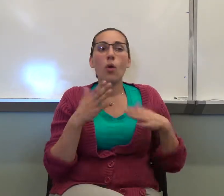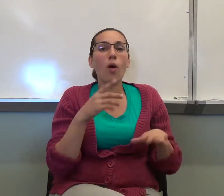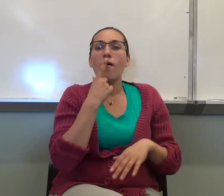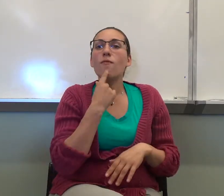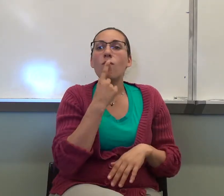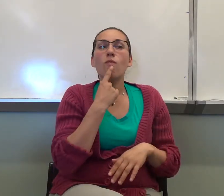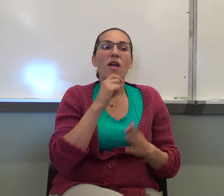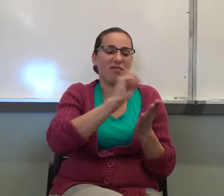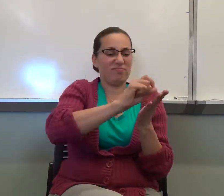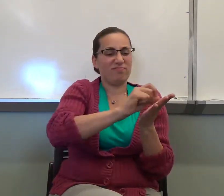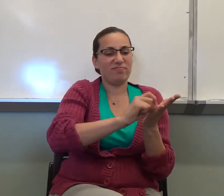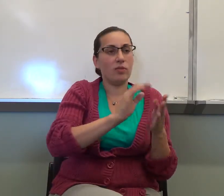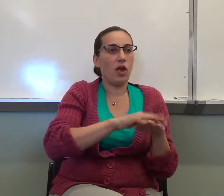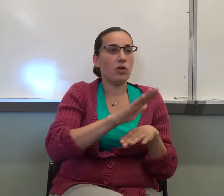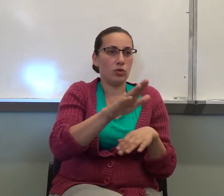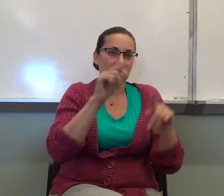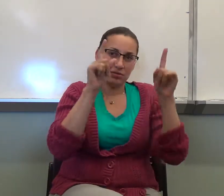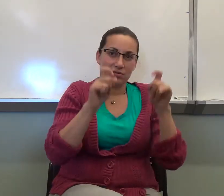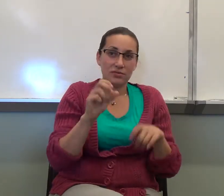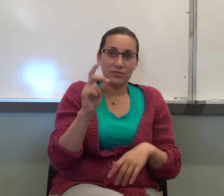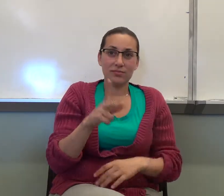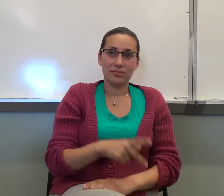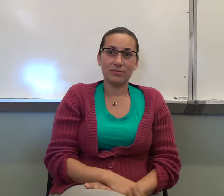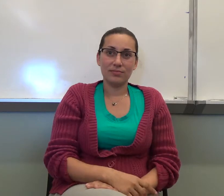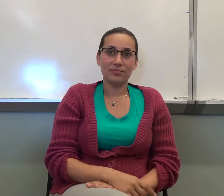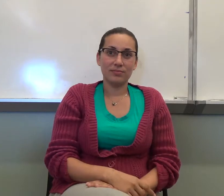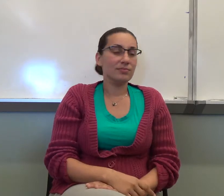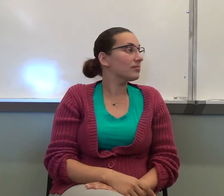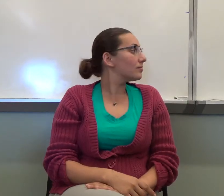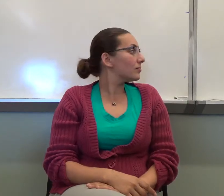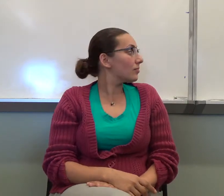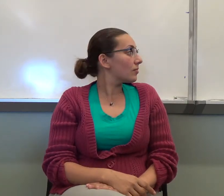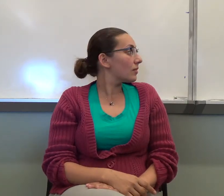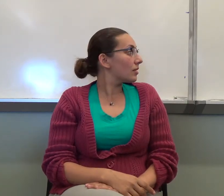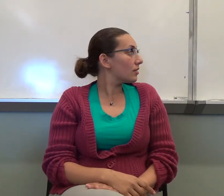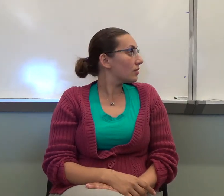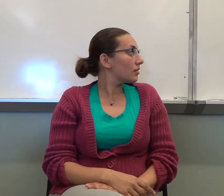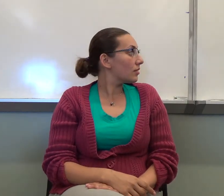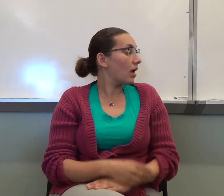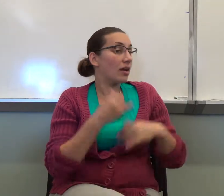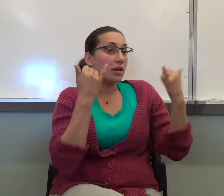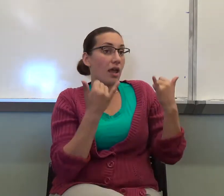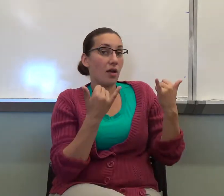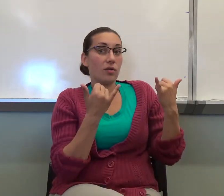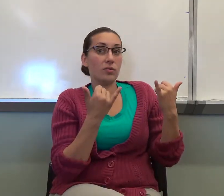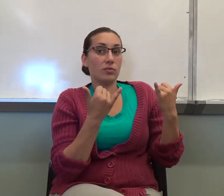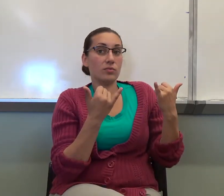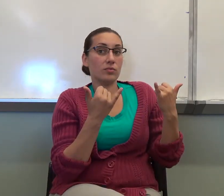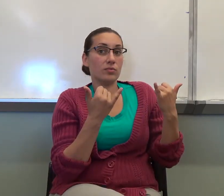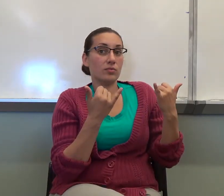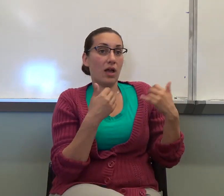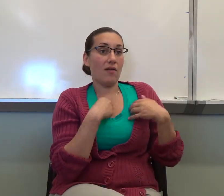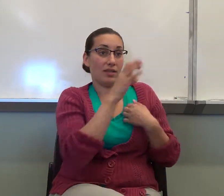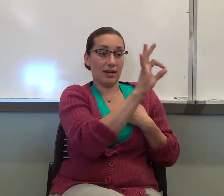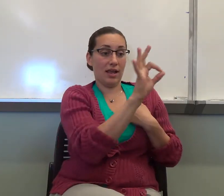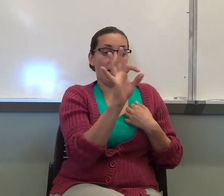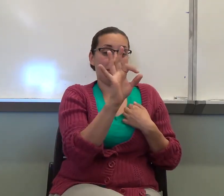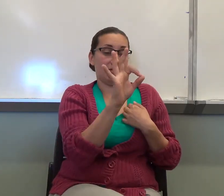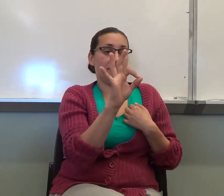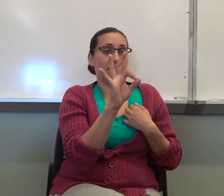happens. All right, now we've gotten to that 9, so to speak, because it's inside the 27 now. So now